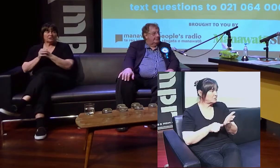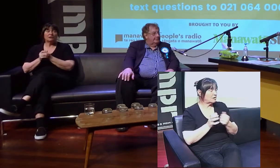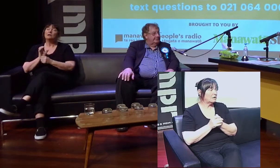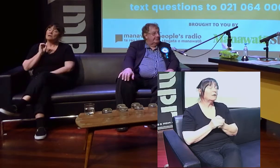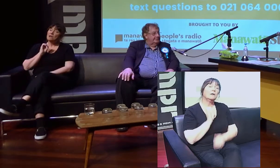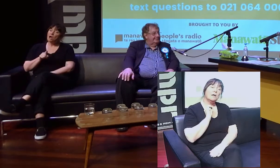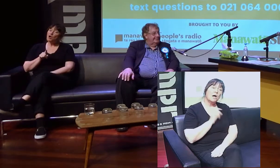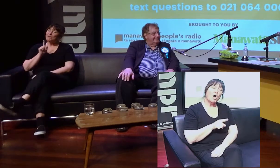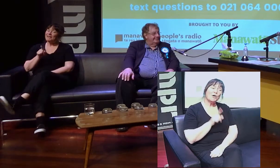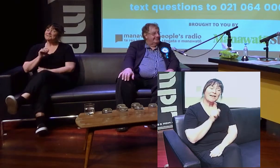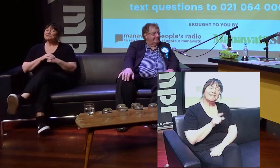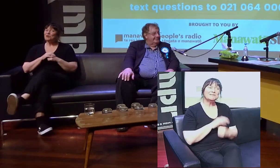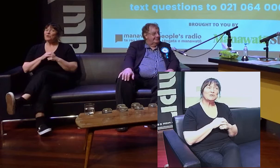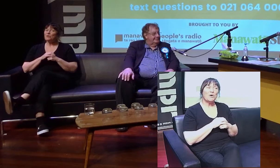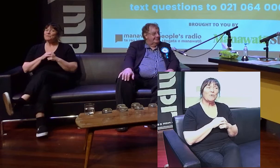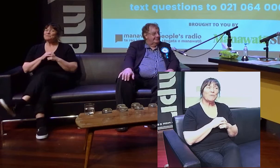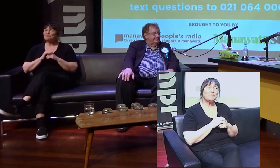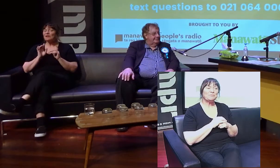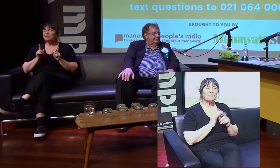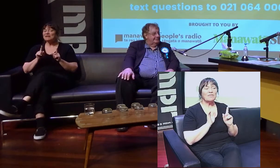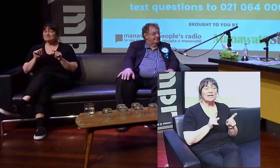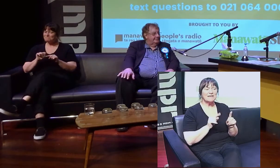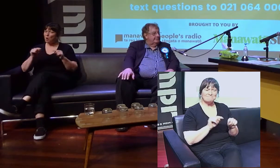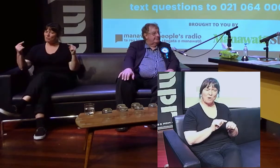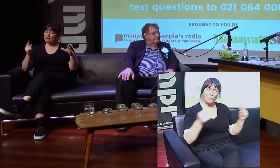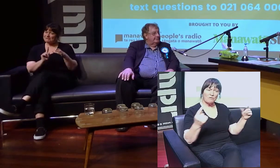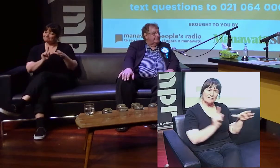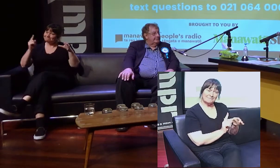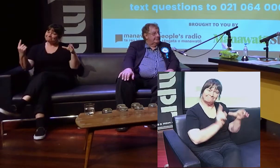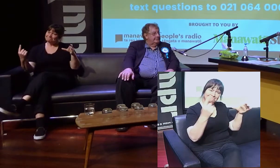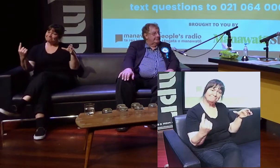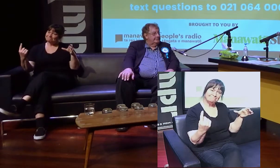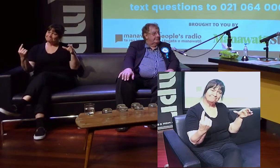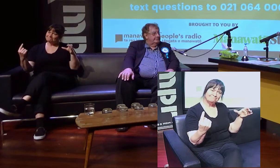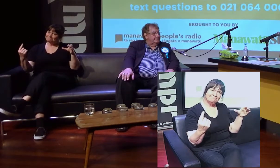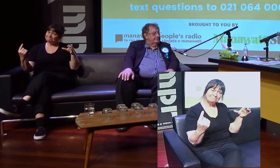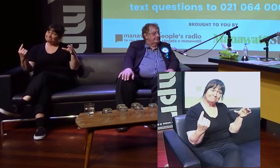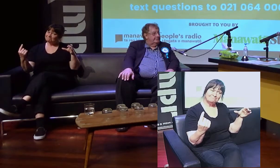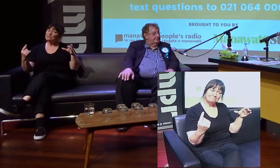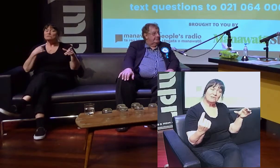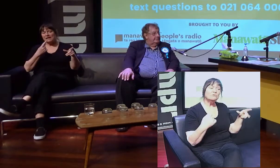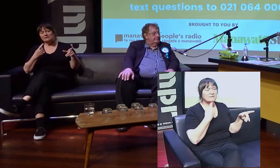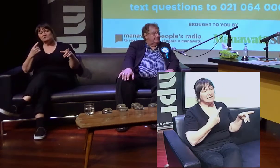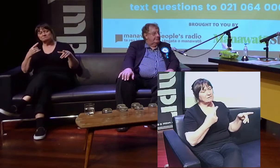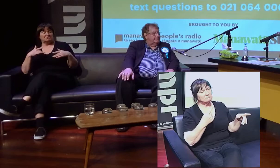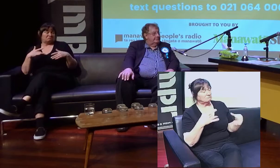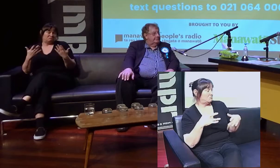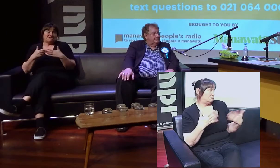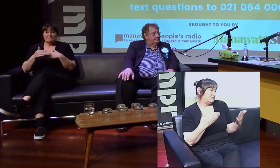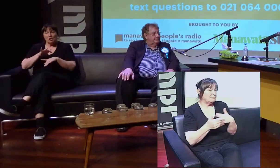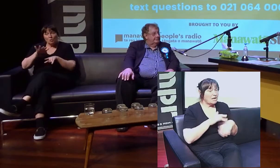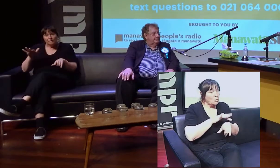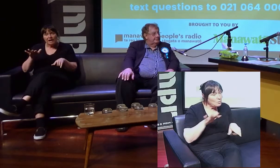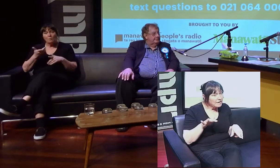my polarising comments from was, as you say, you don't seem to mind who people are and their identity, that's fine, but you